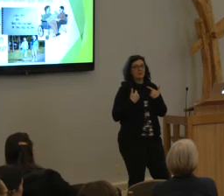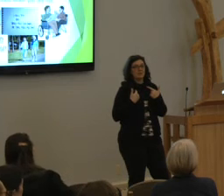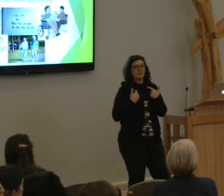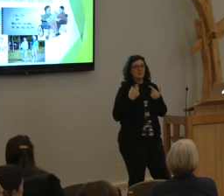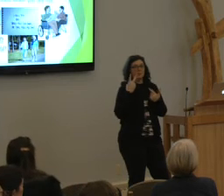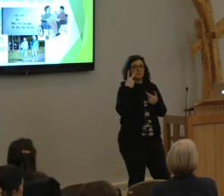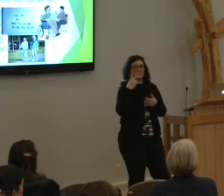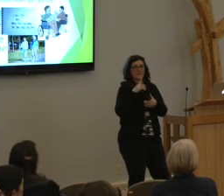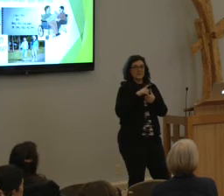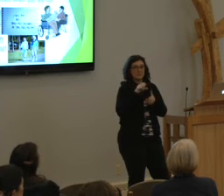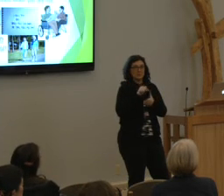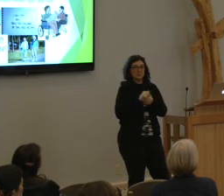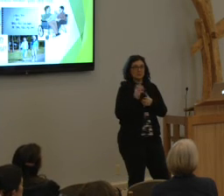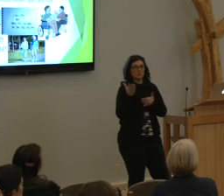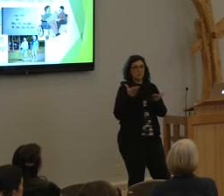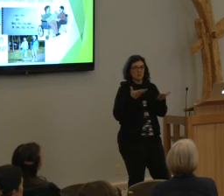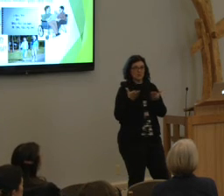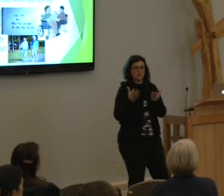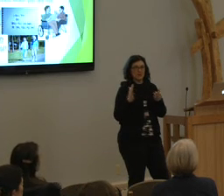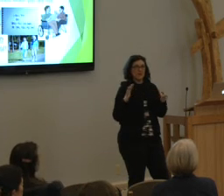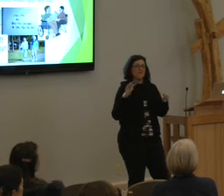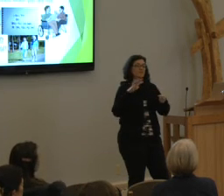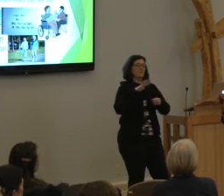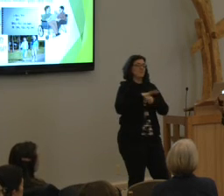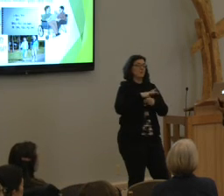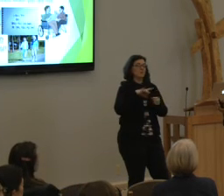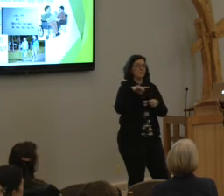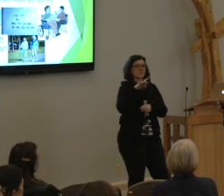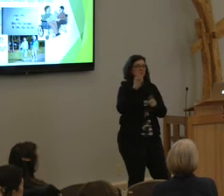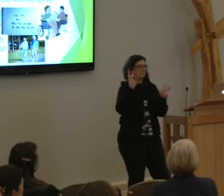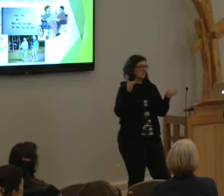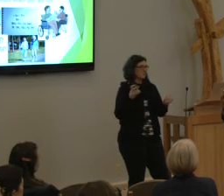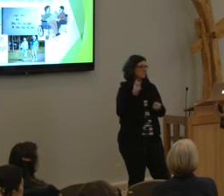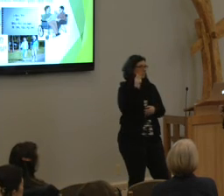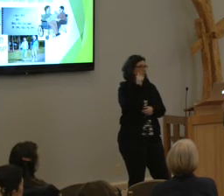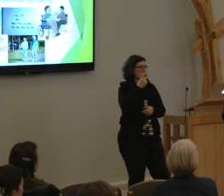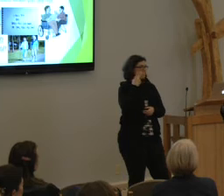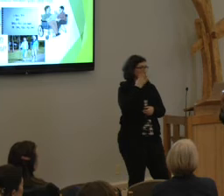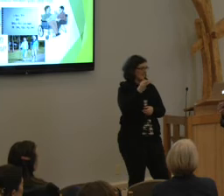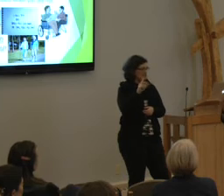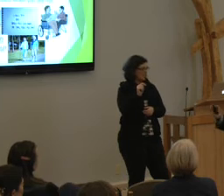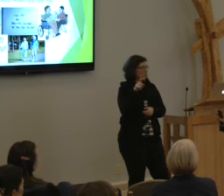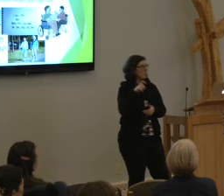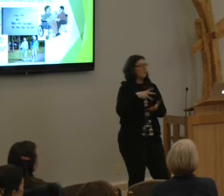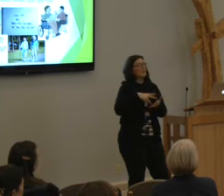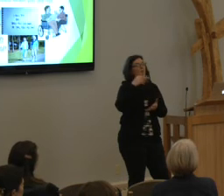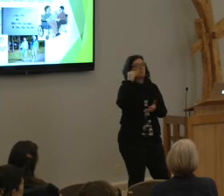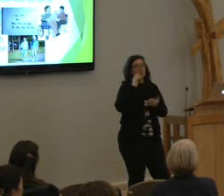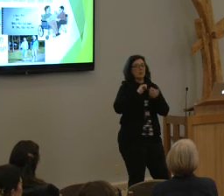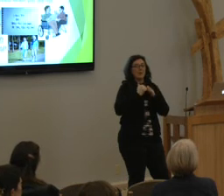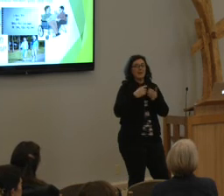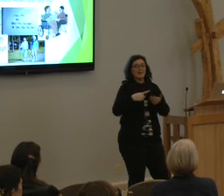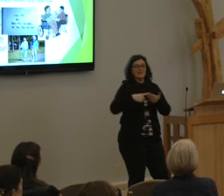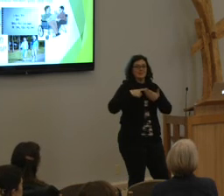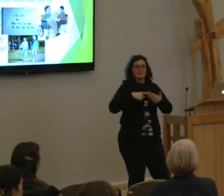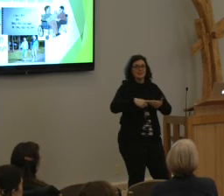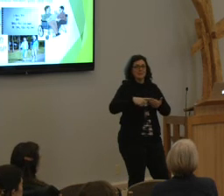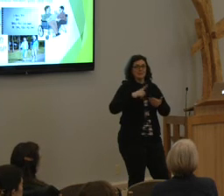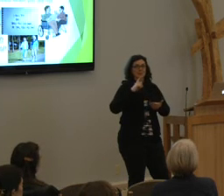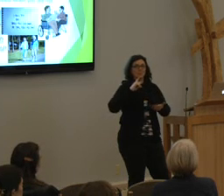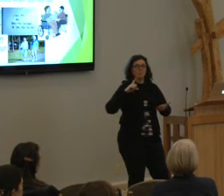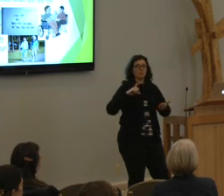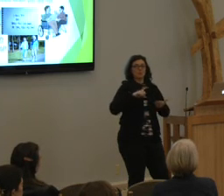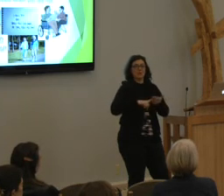see in disability services is full of spiritual issues. You just don't see it, yeah. And you've got to learn how to talk about it and recognize it and honor